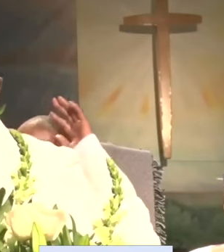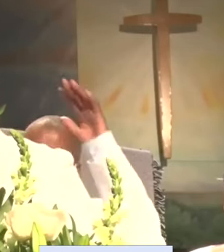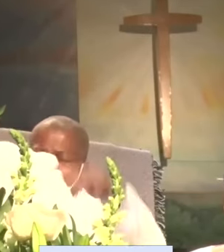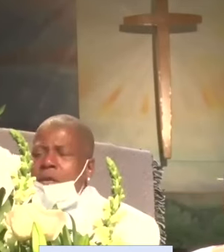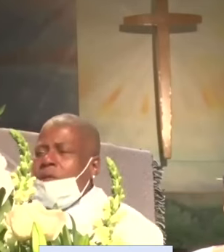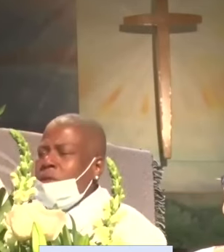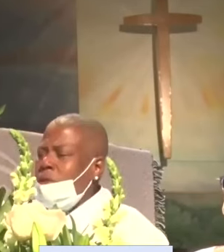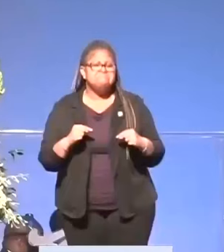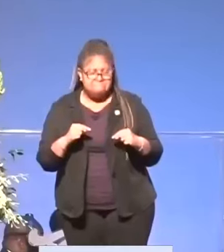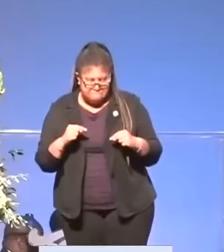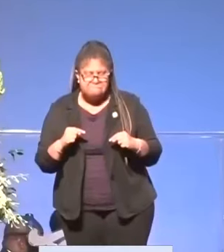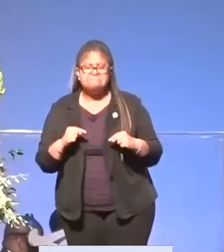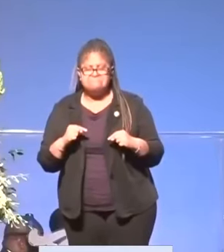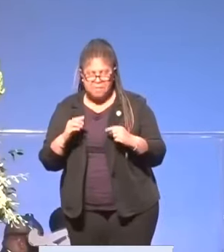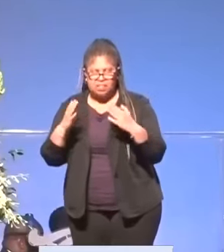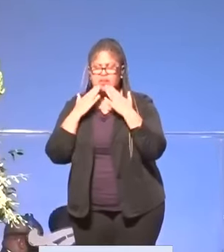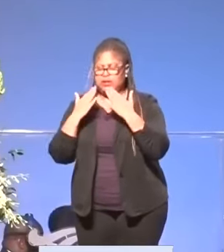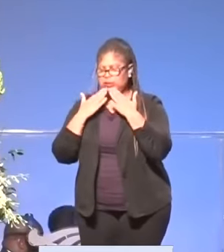love.